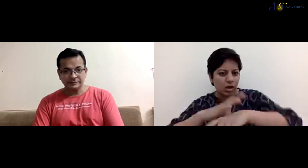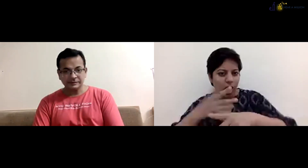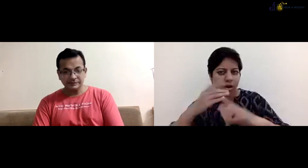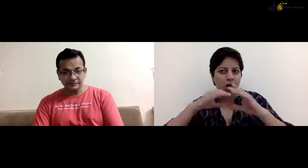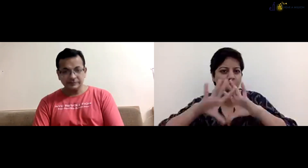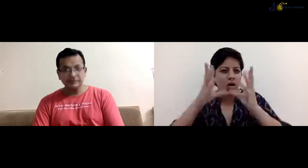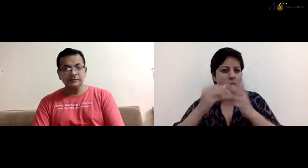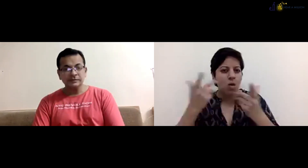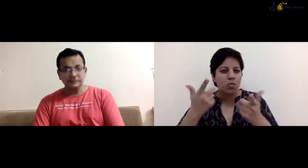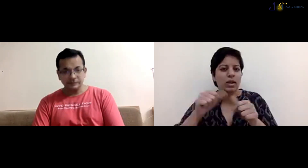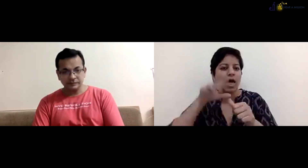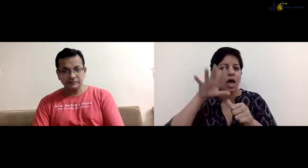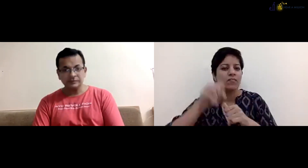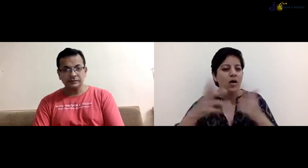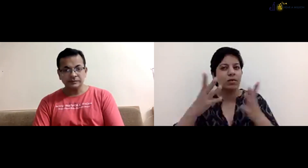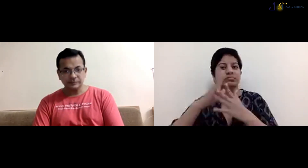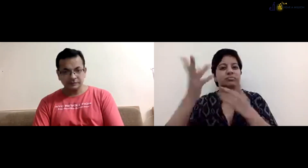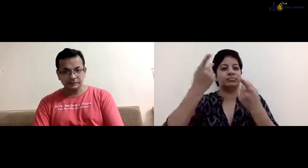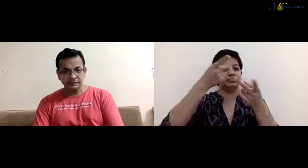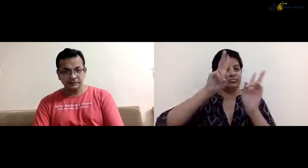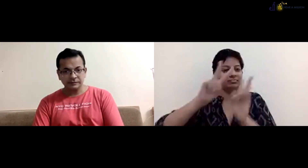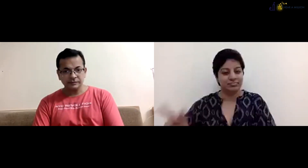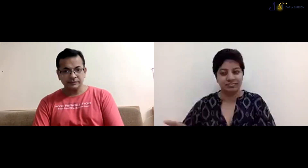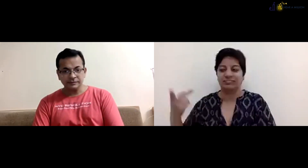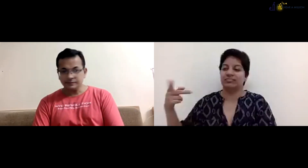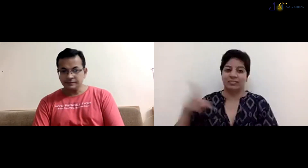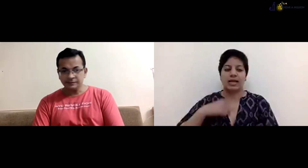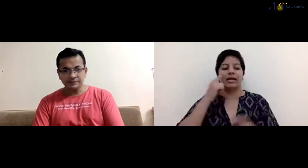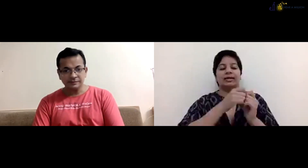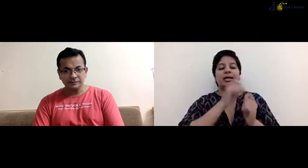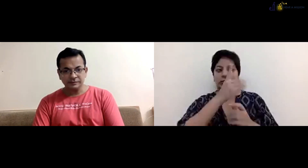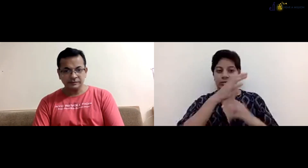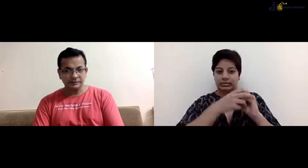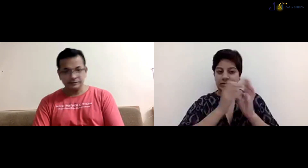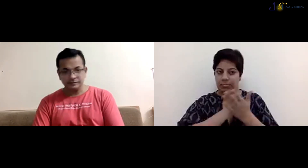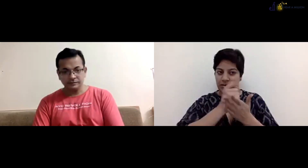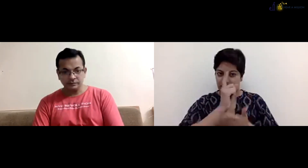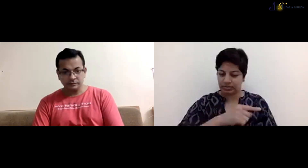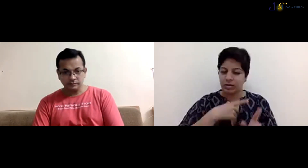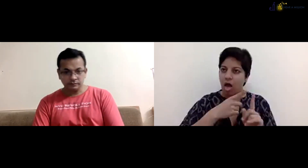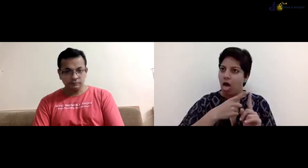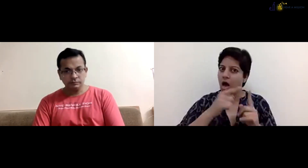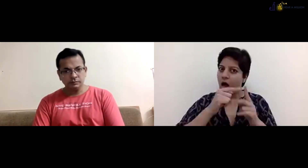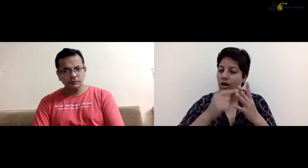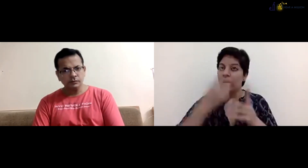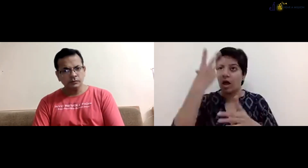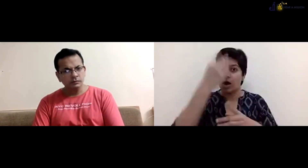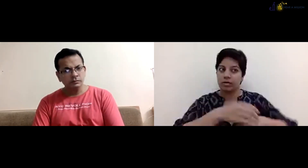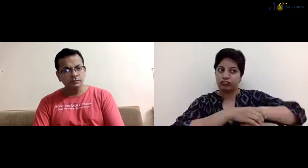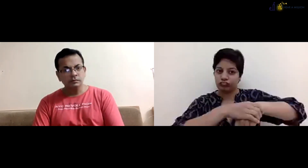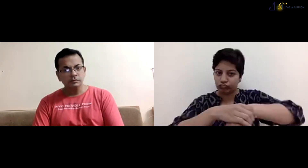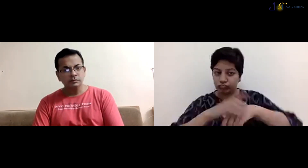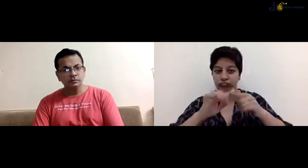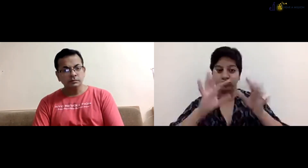about Usher syndrome, but he kept my hand and he explained me about that. Is how